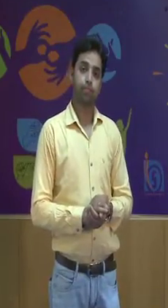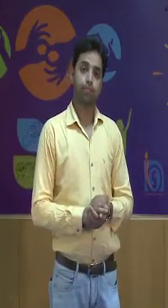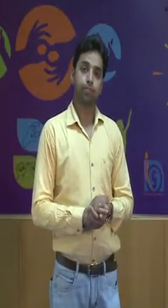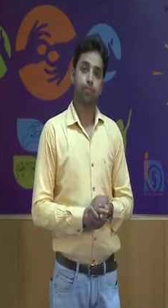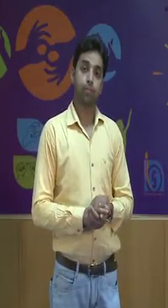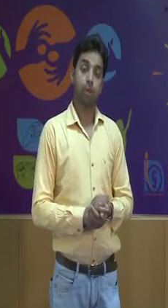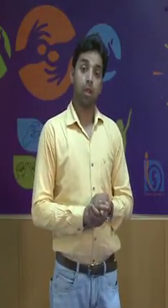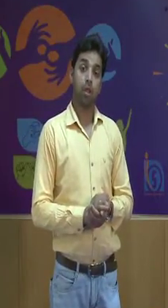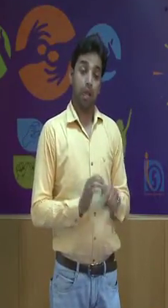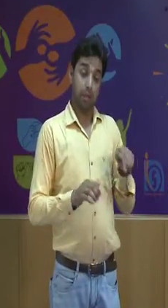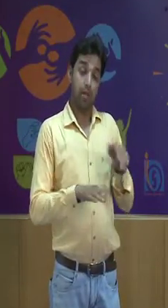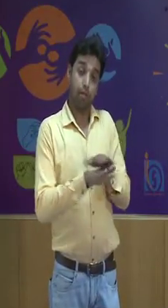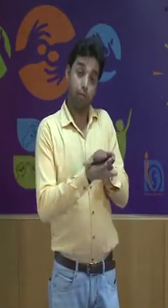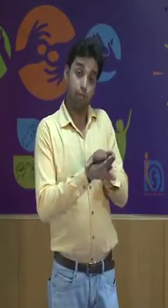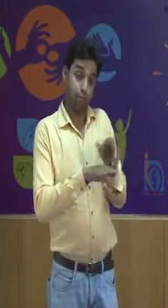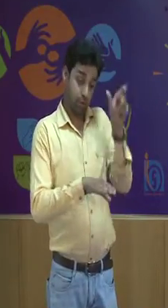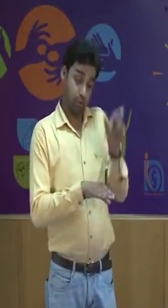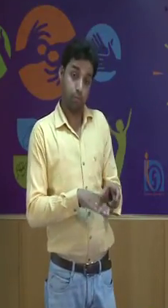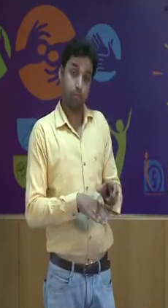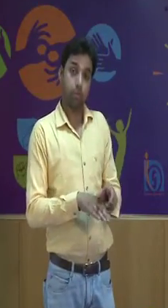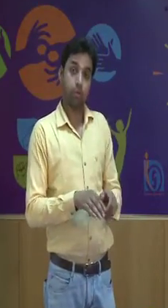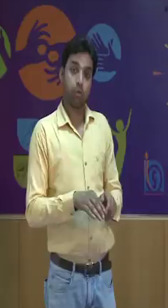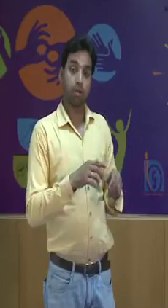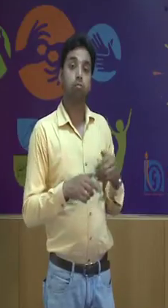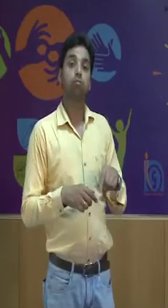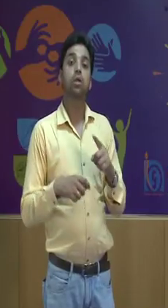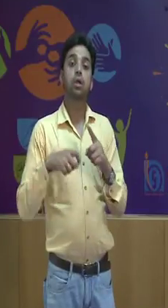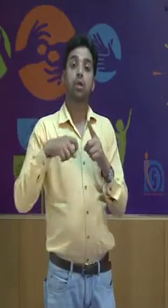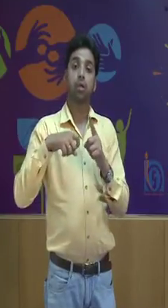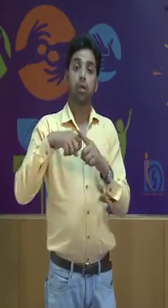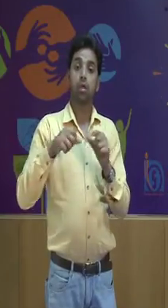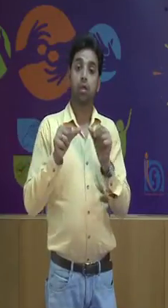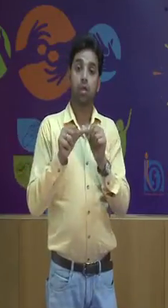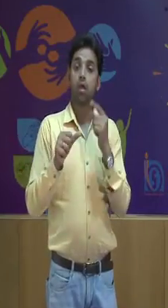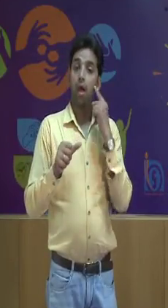The fishermen called Kevartas,